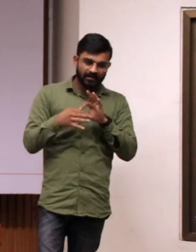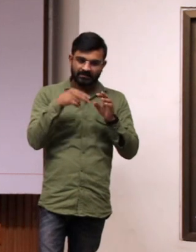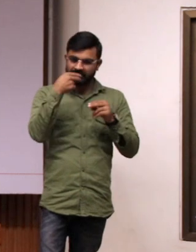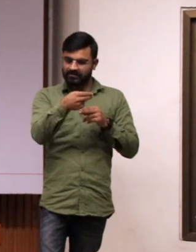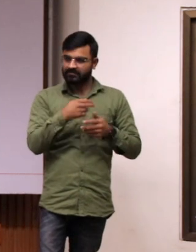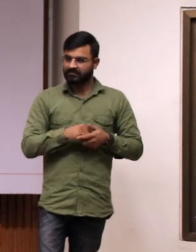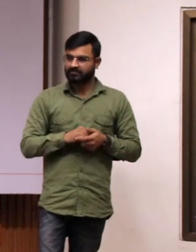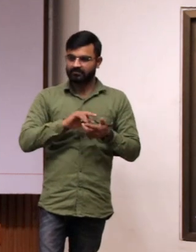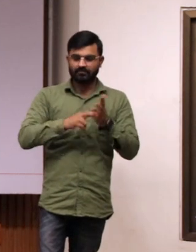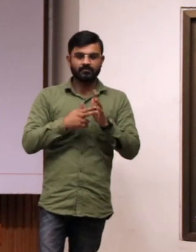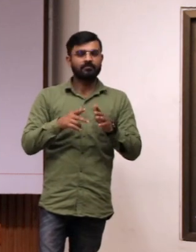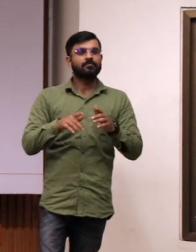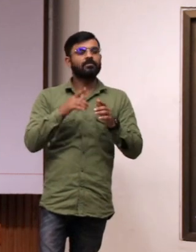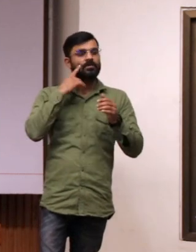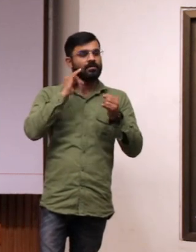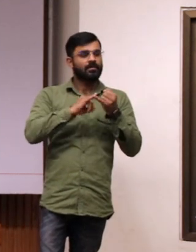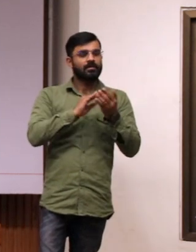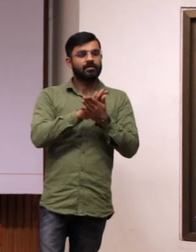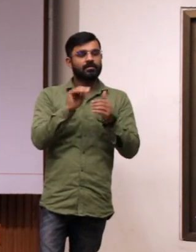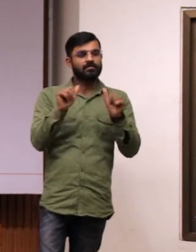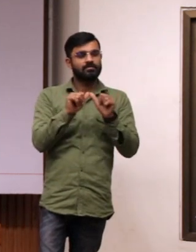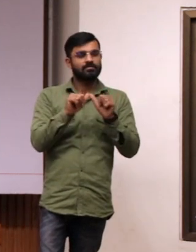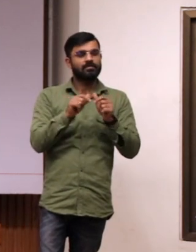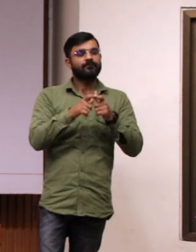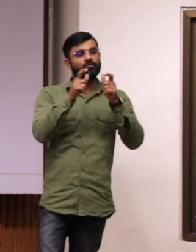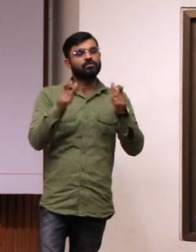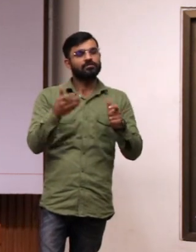because I'm an Isha Foundation and they also support safe soil.